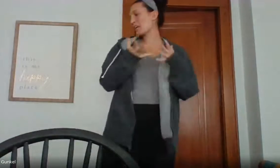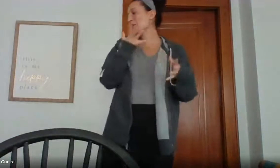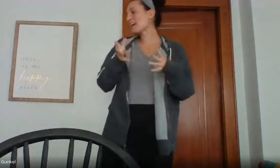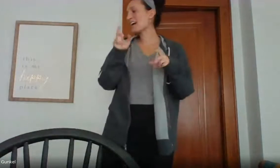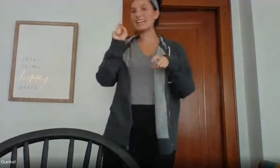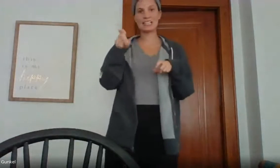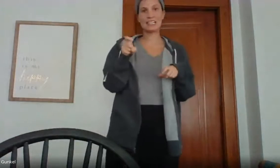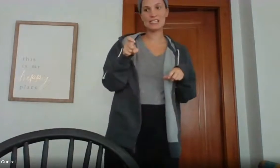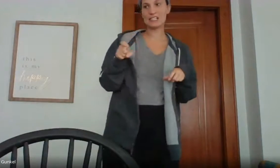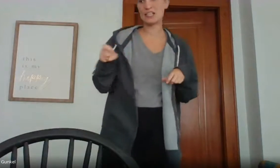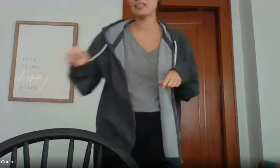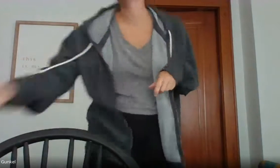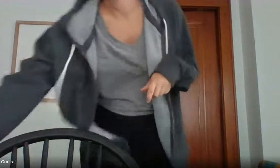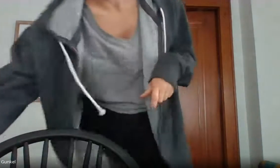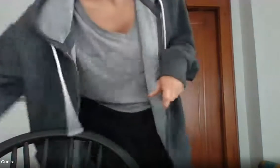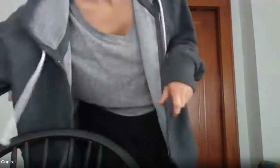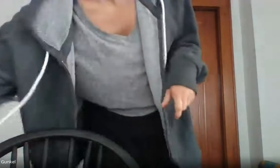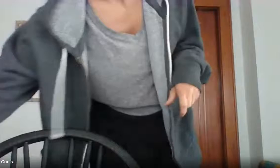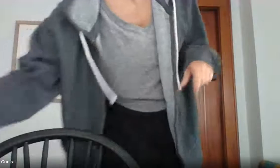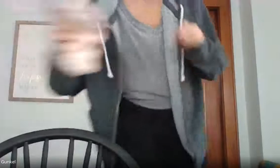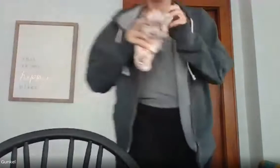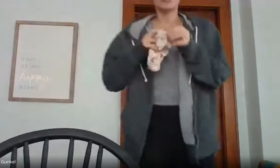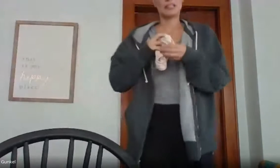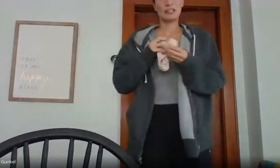Maybe I need some